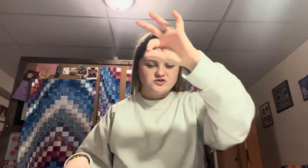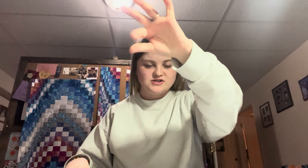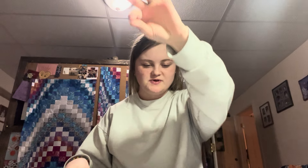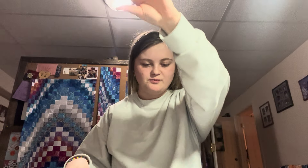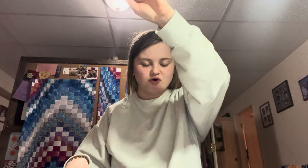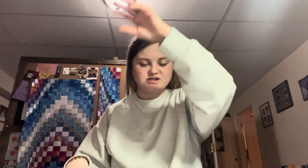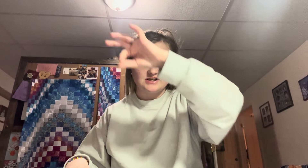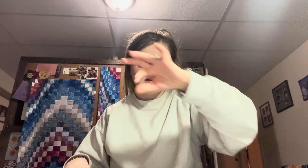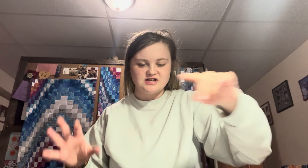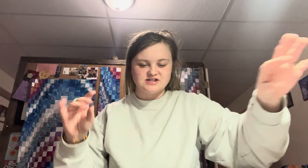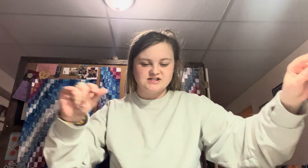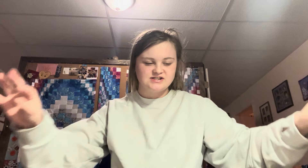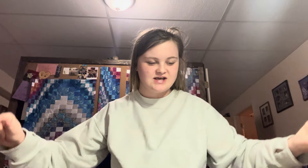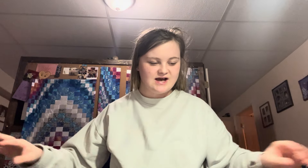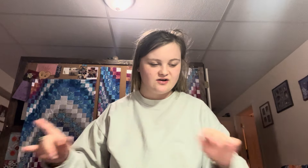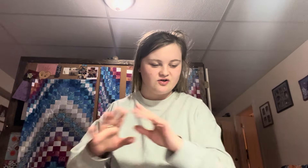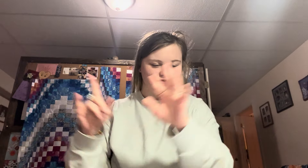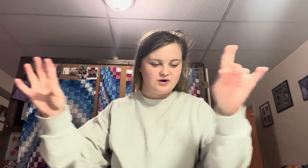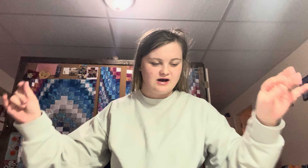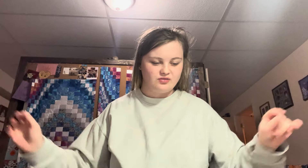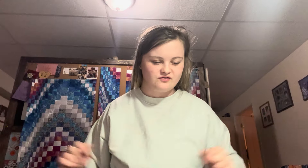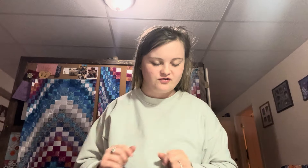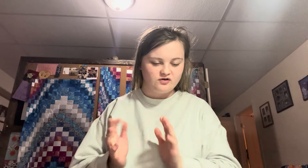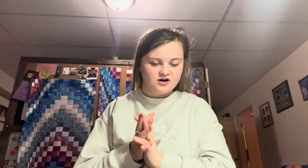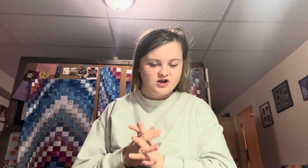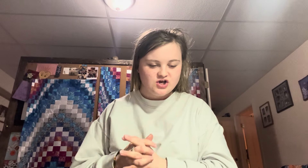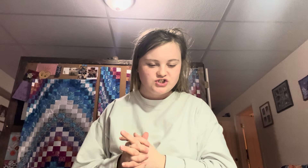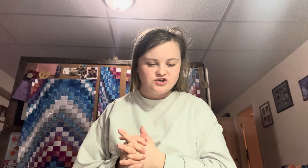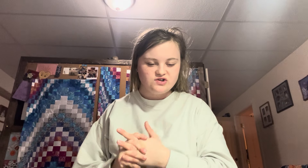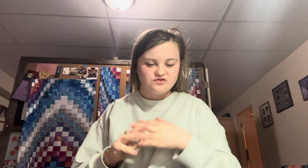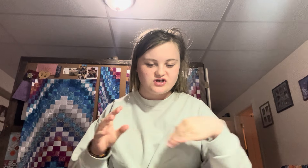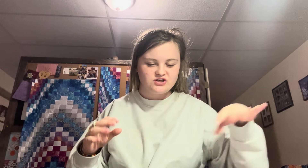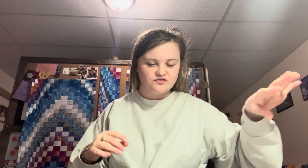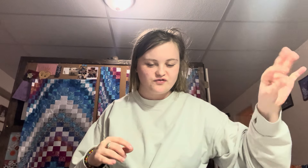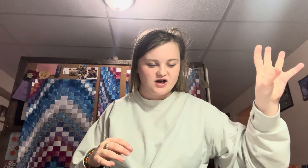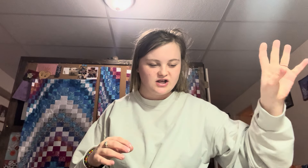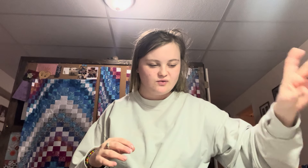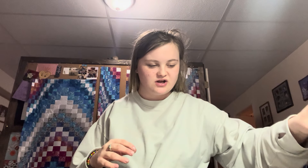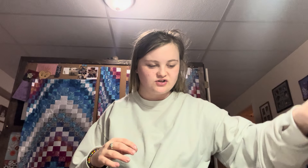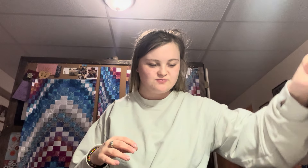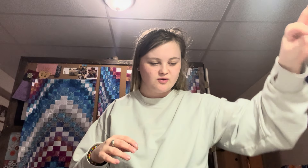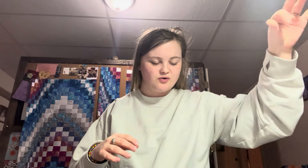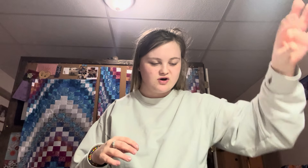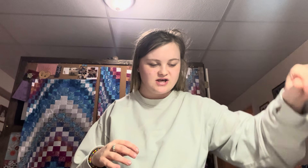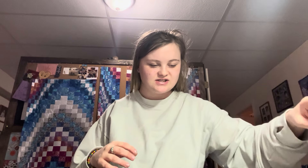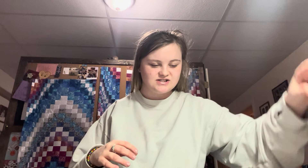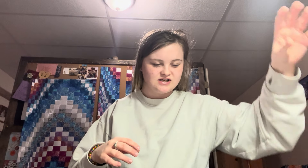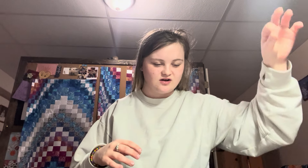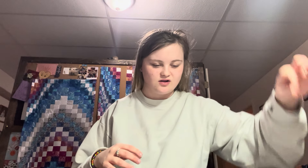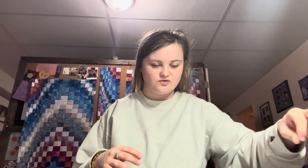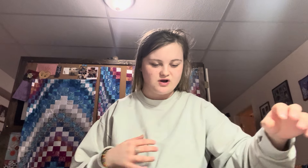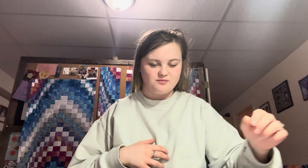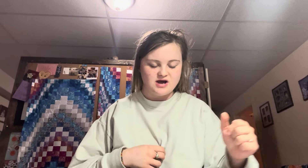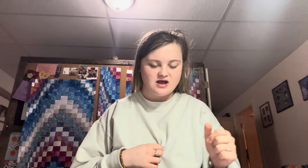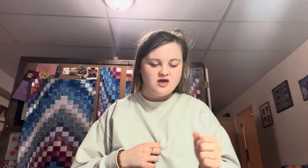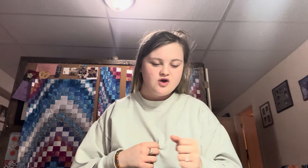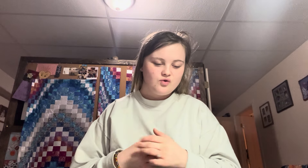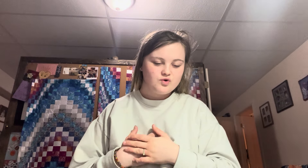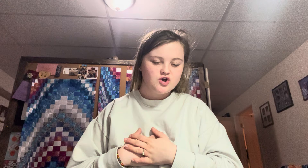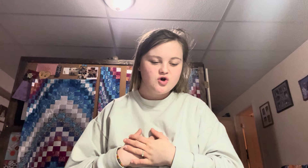spilled poison is scattered around the floor. Do you think you're funny when you spill poison all around my room and